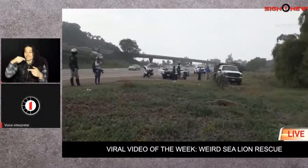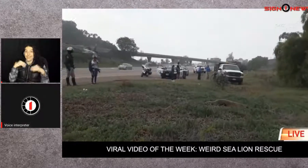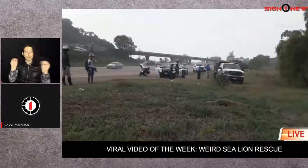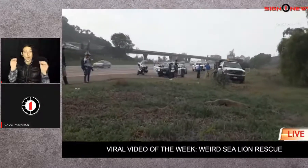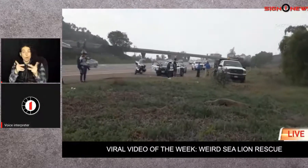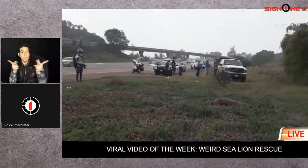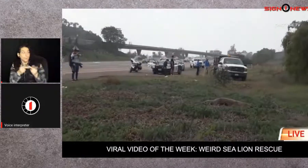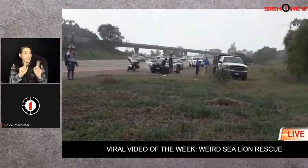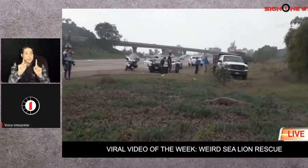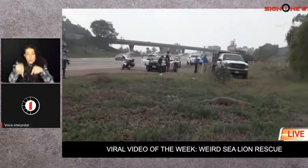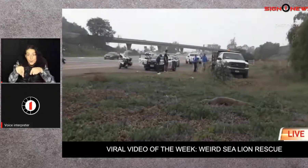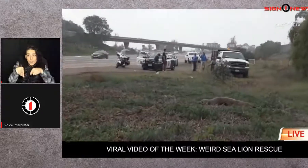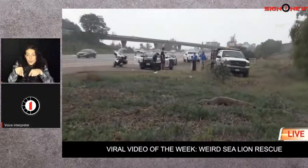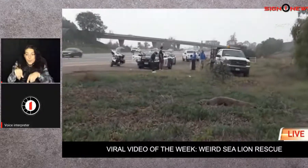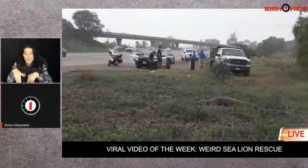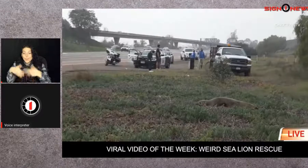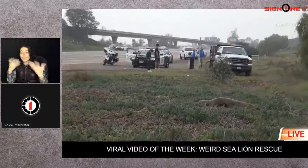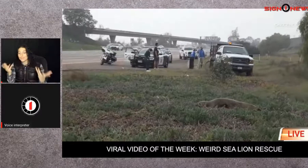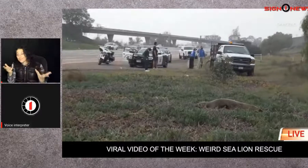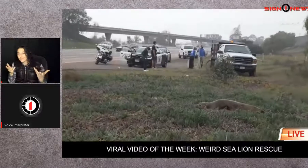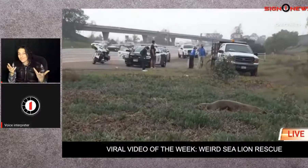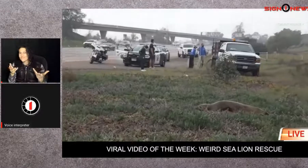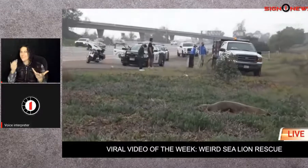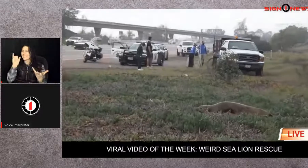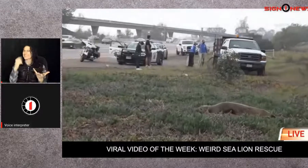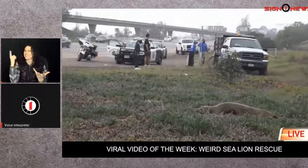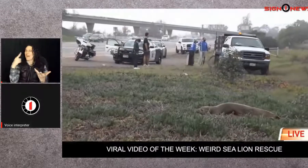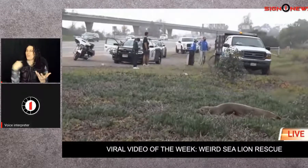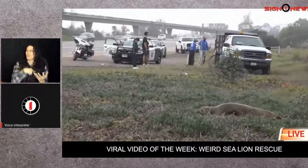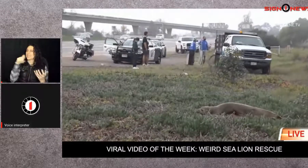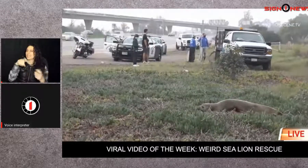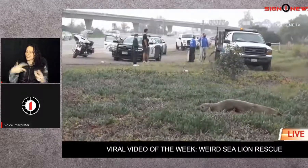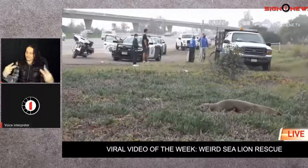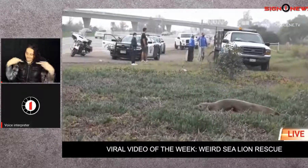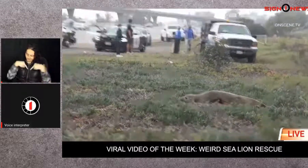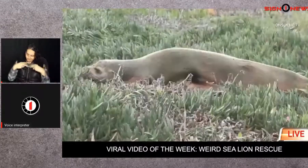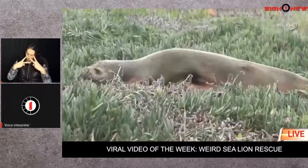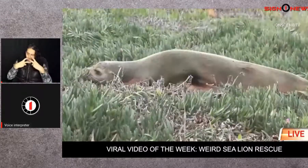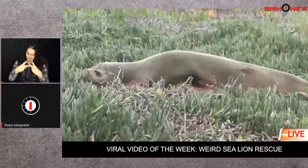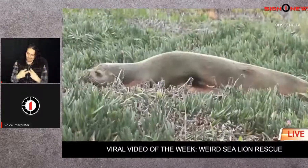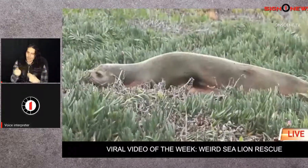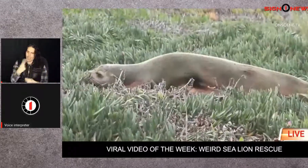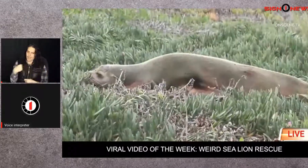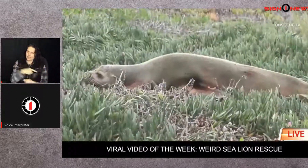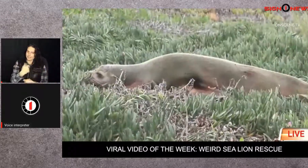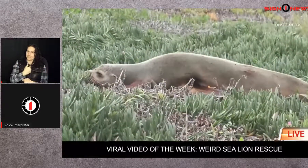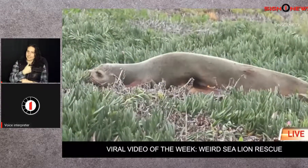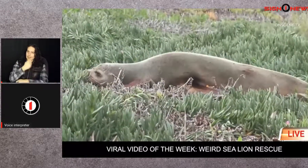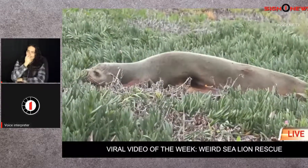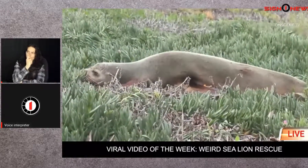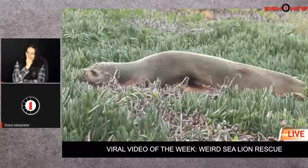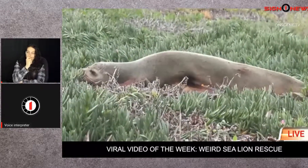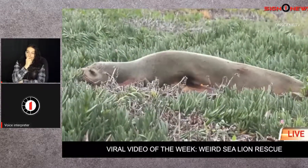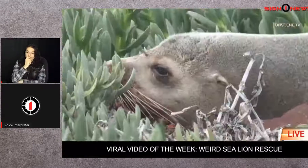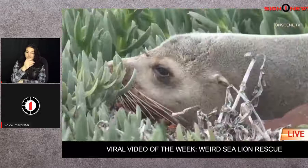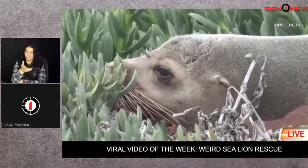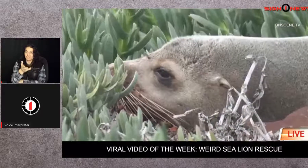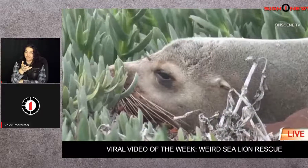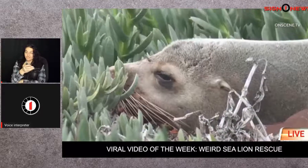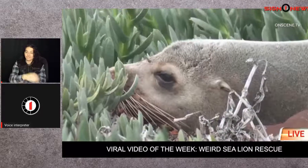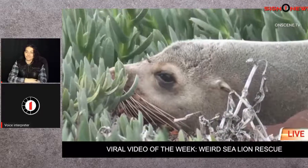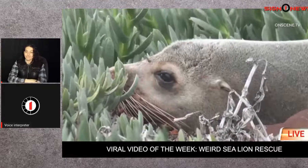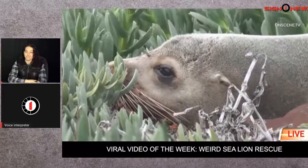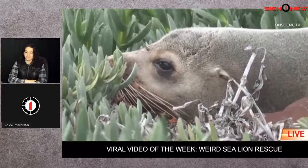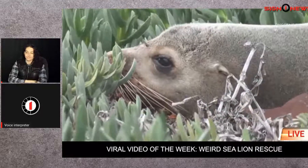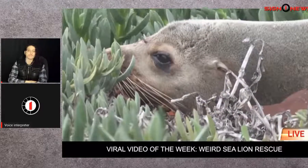know, there's overfishing in his area. There's no place for him to go. that's something we really need to think about and ask